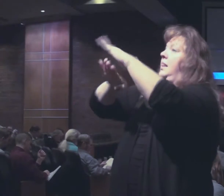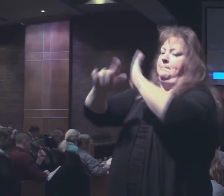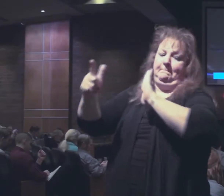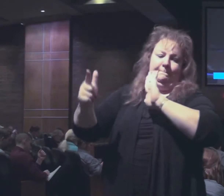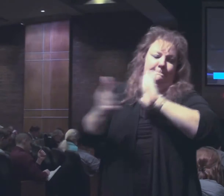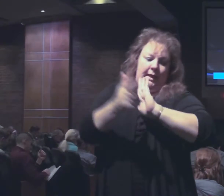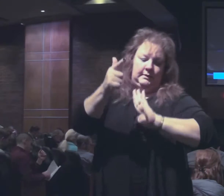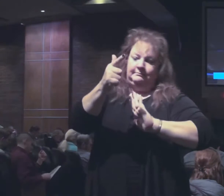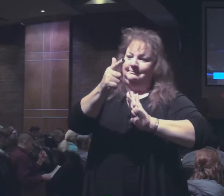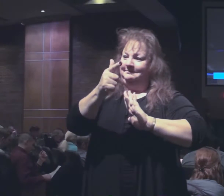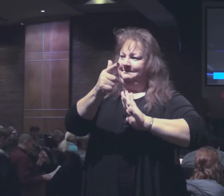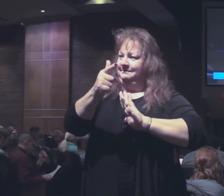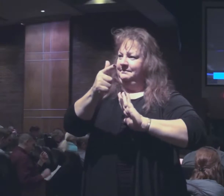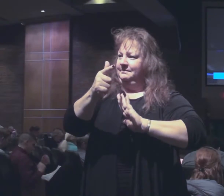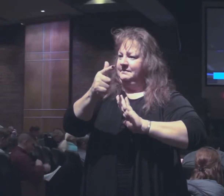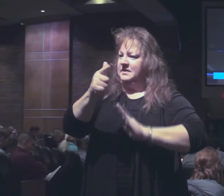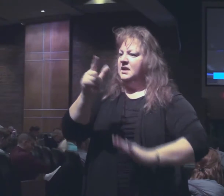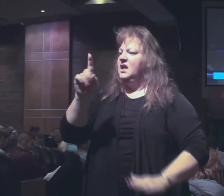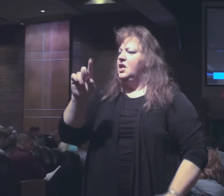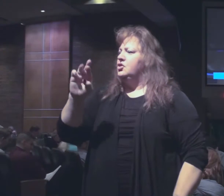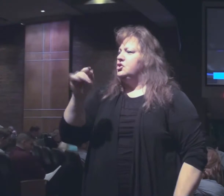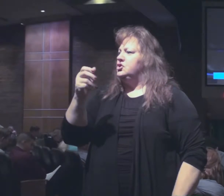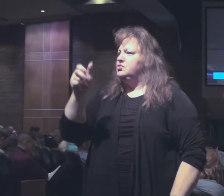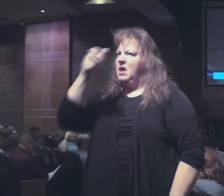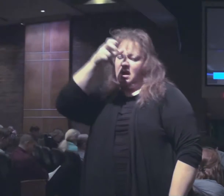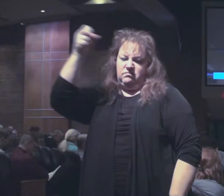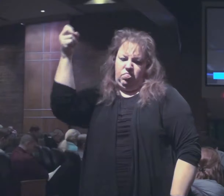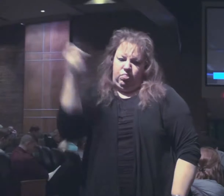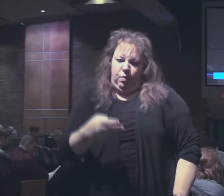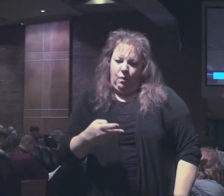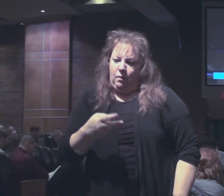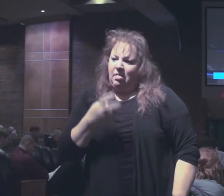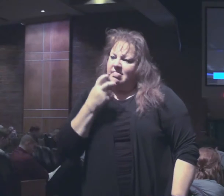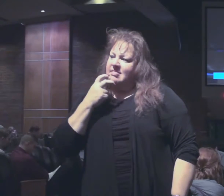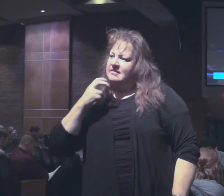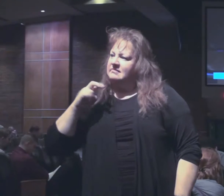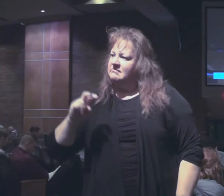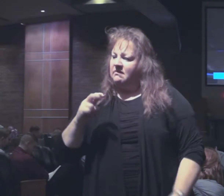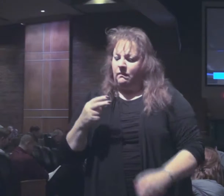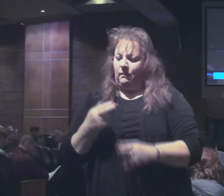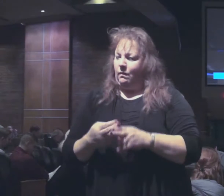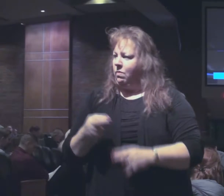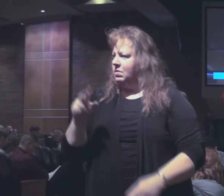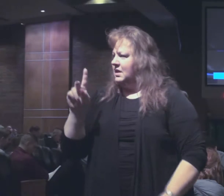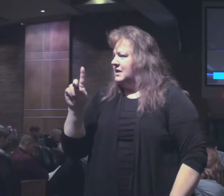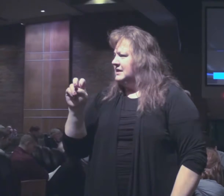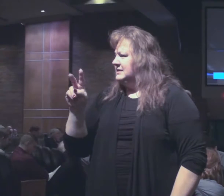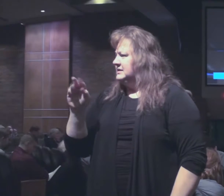heaven. The great dragon was thrown down, the serpent of old, who was called the devil.